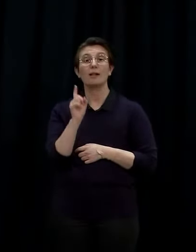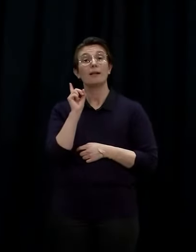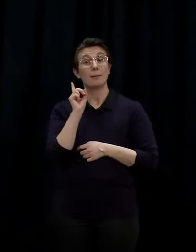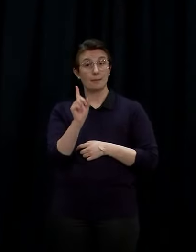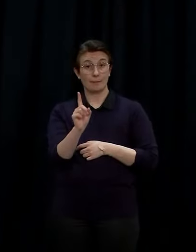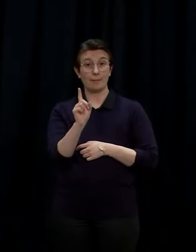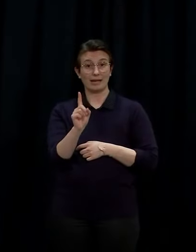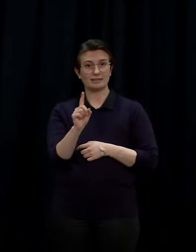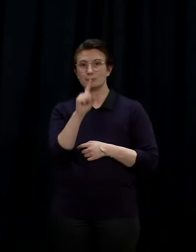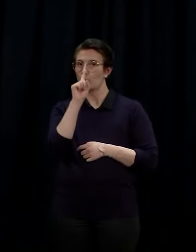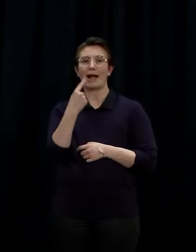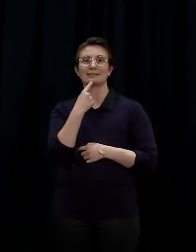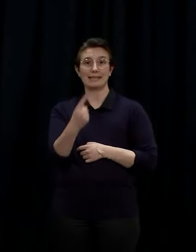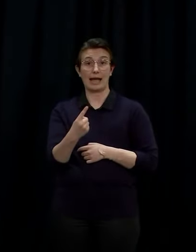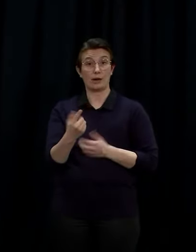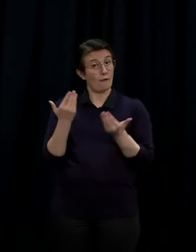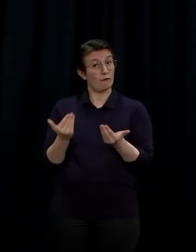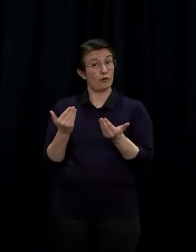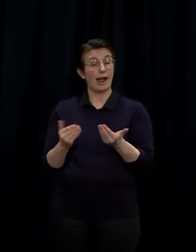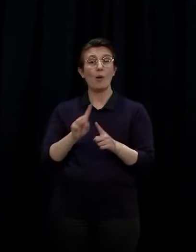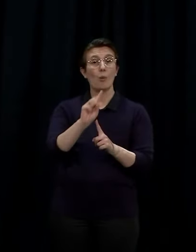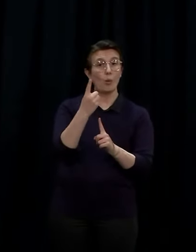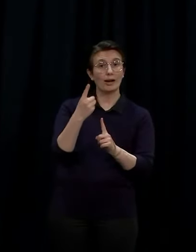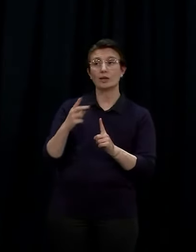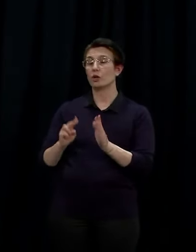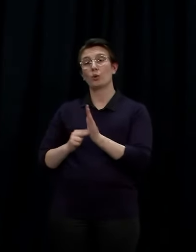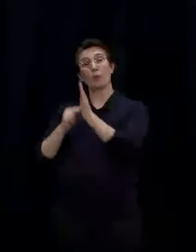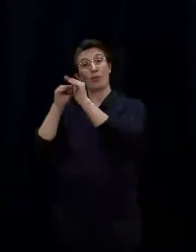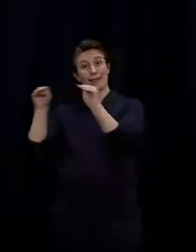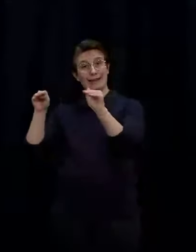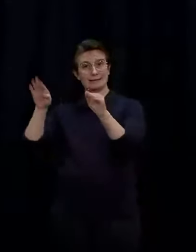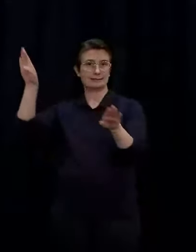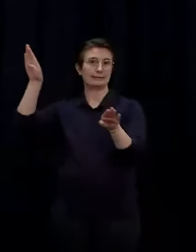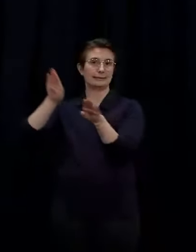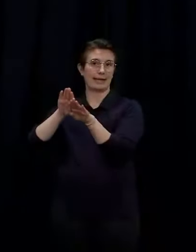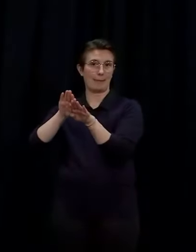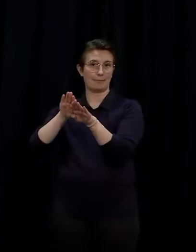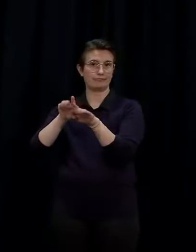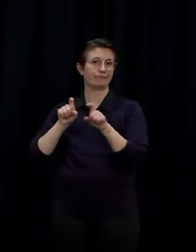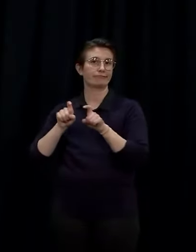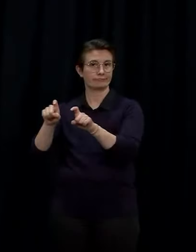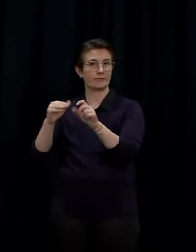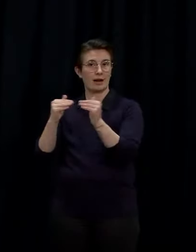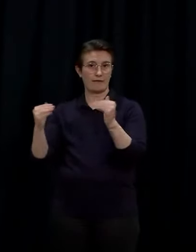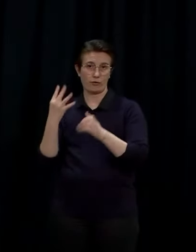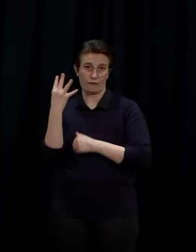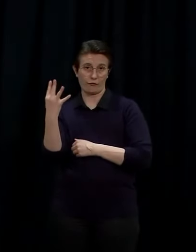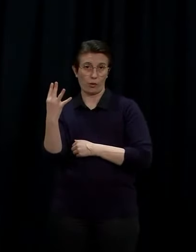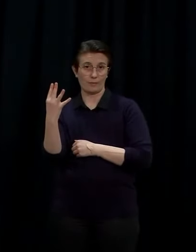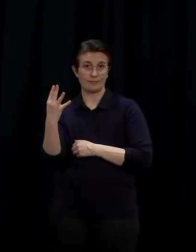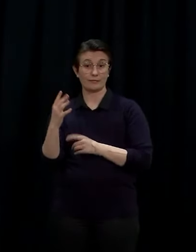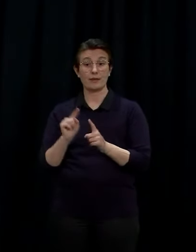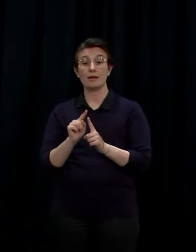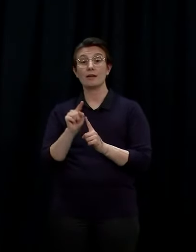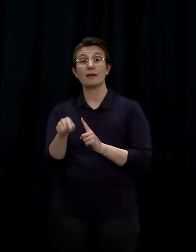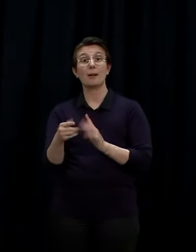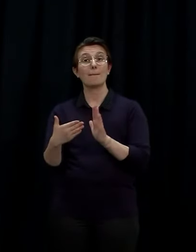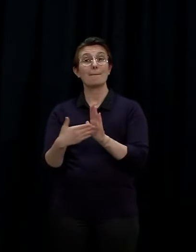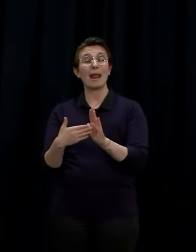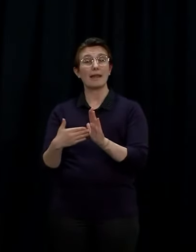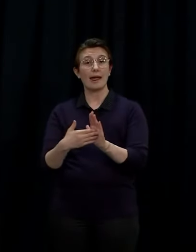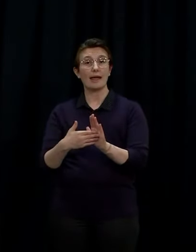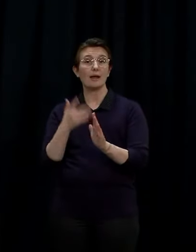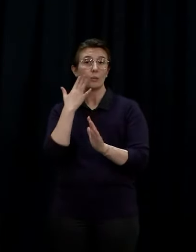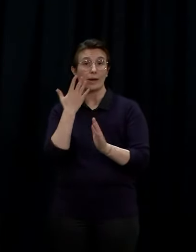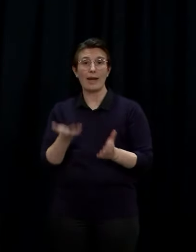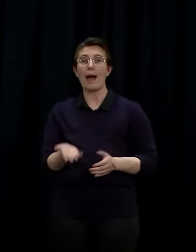When we confirm Auckland settings in a few days' time, this coming Monday, we'll update you on our thinking for the region. And again,